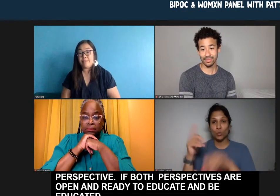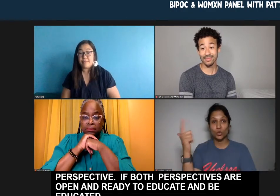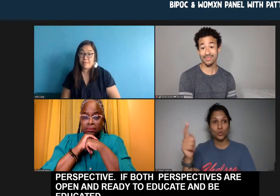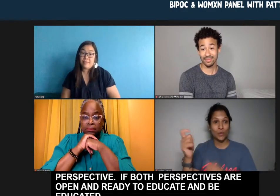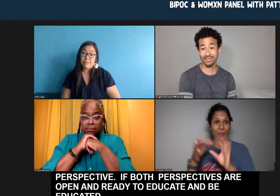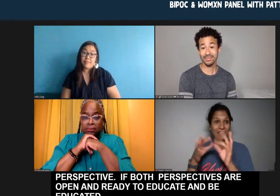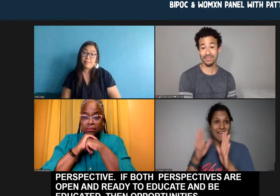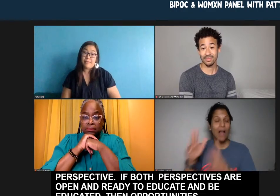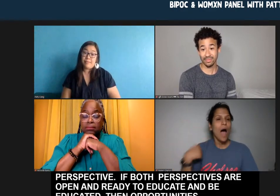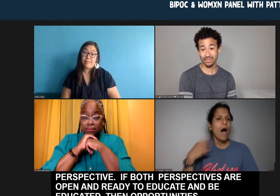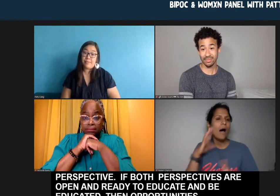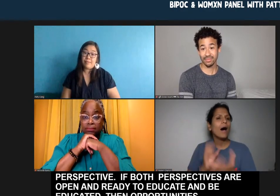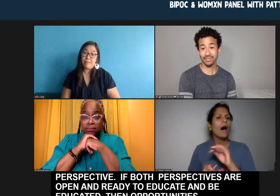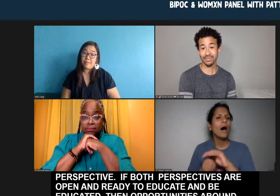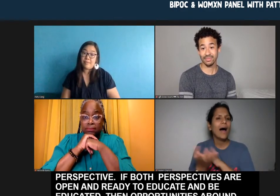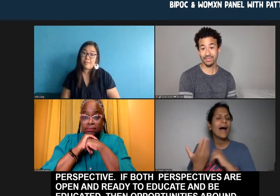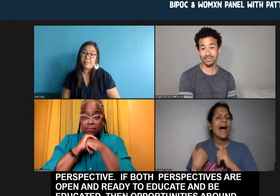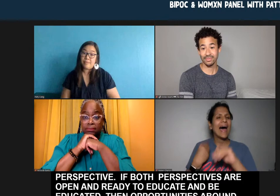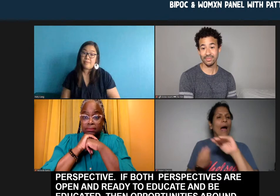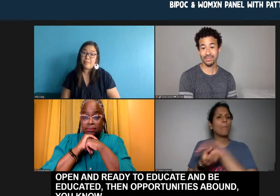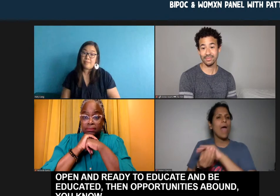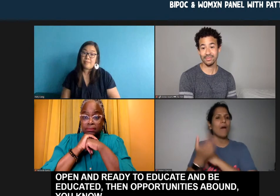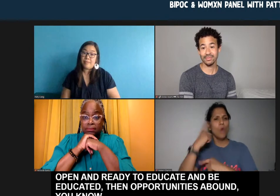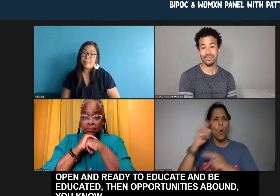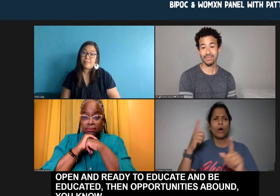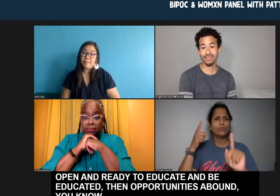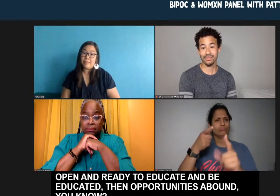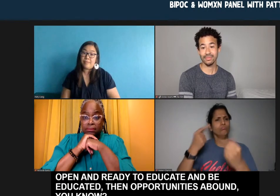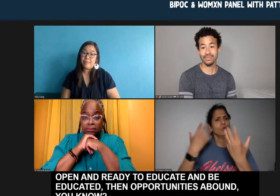And so like with Don't Shoot the Messenger,